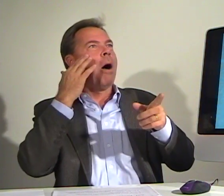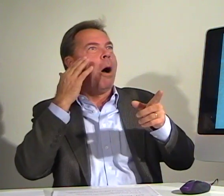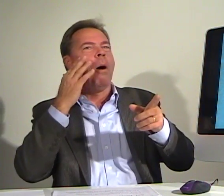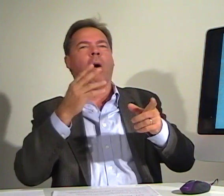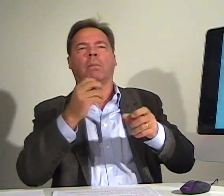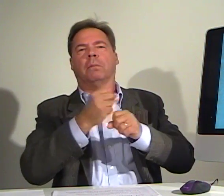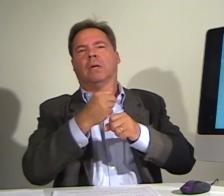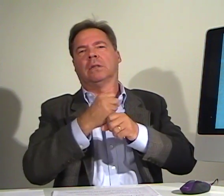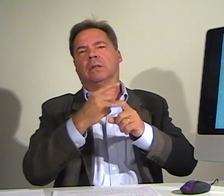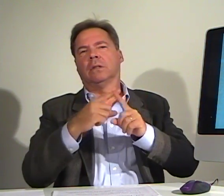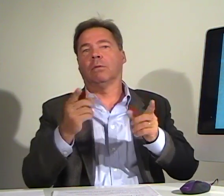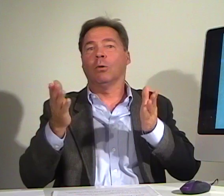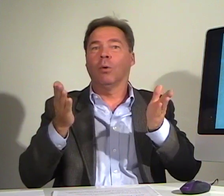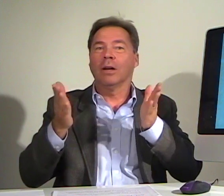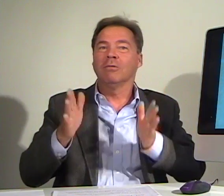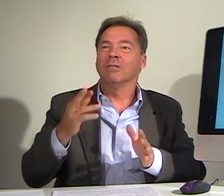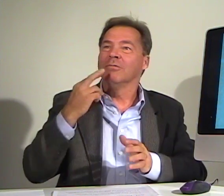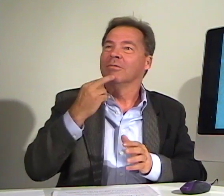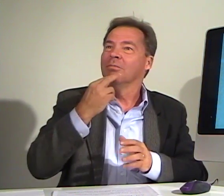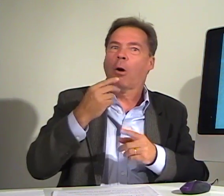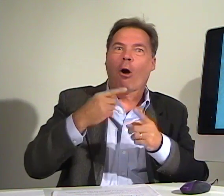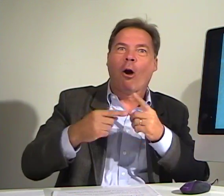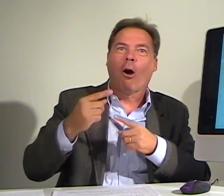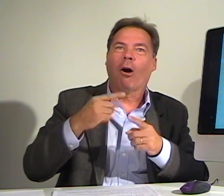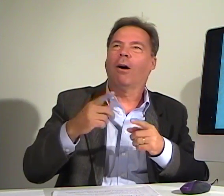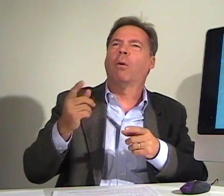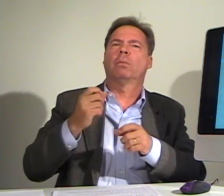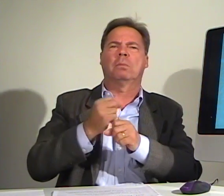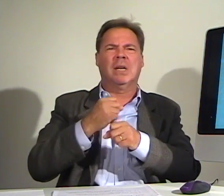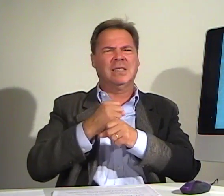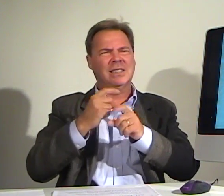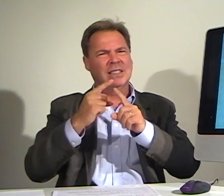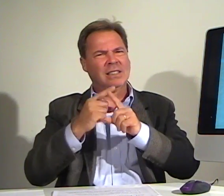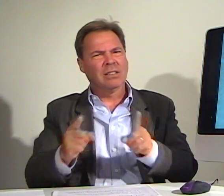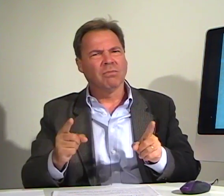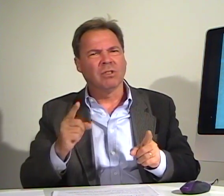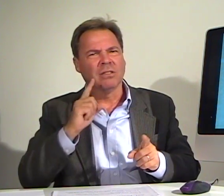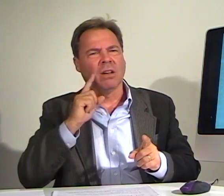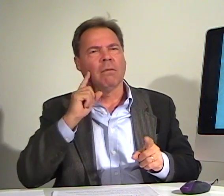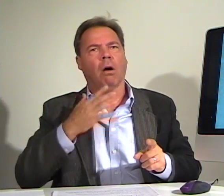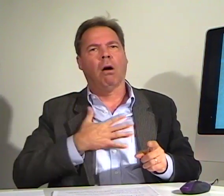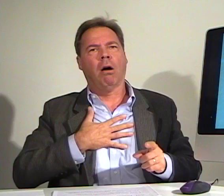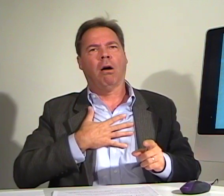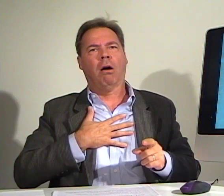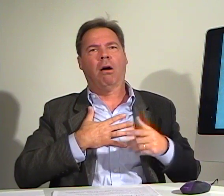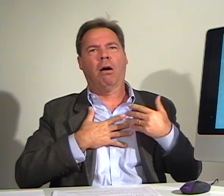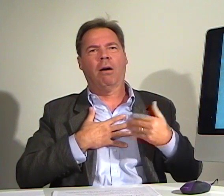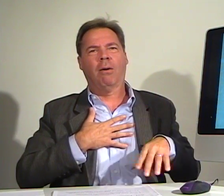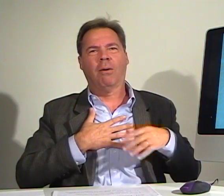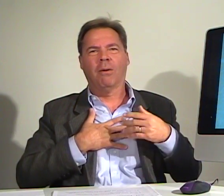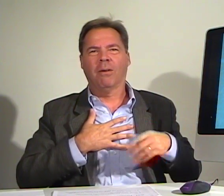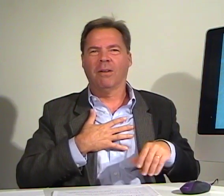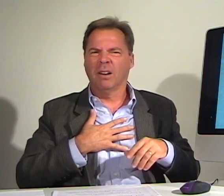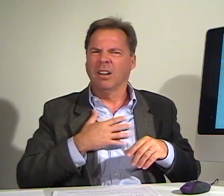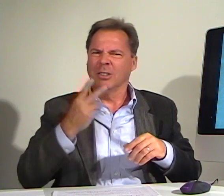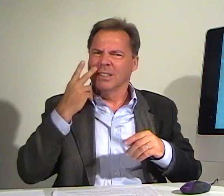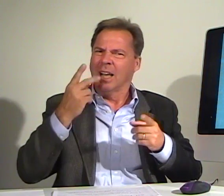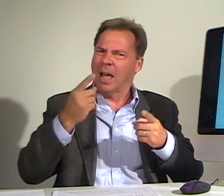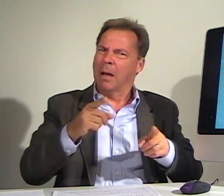Oftentimes now when we go into stores, we see people who can sign, waitresses who can sign. All of this makes a difference to deaf